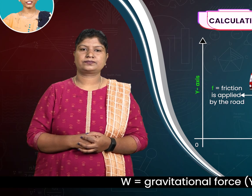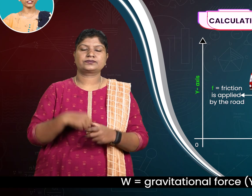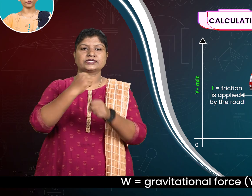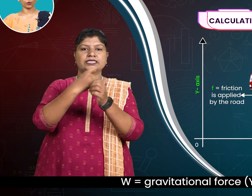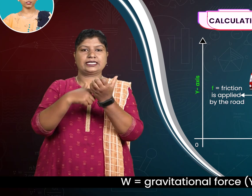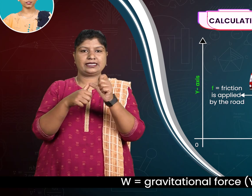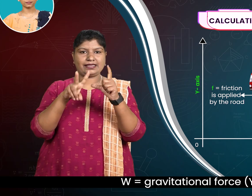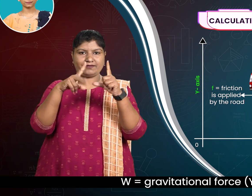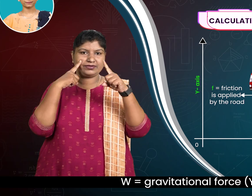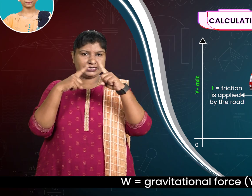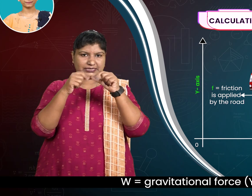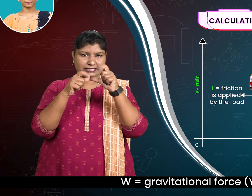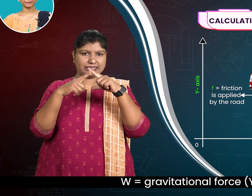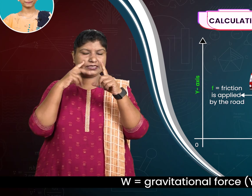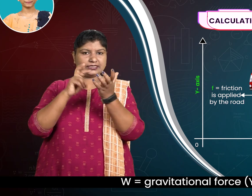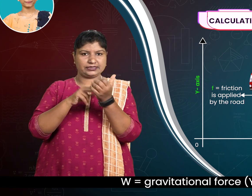gravitational force